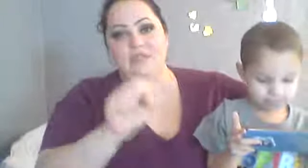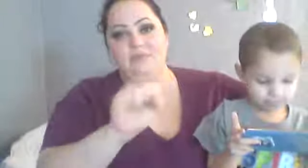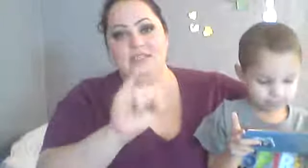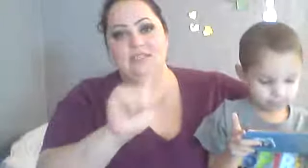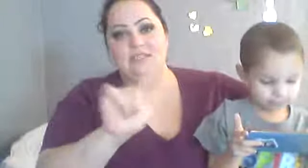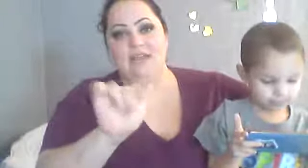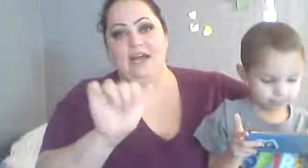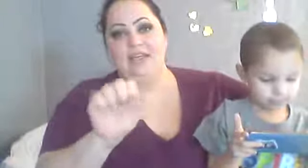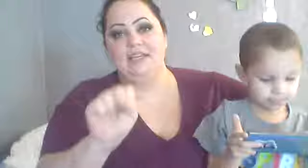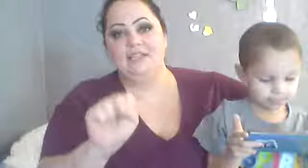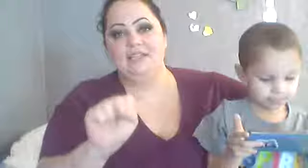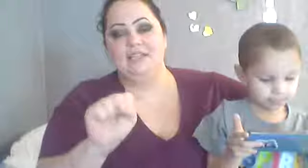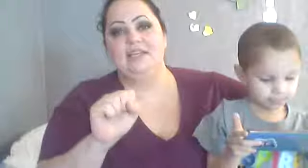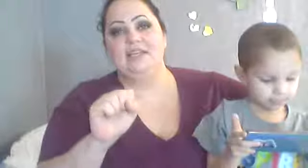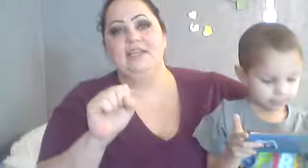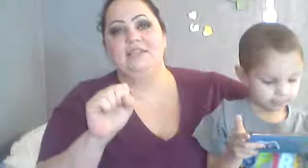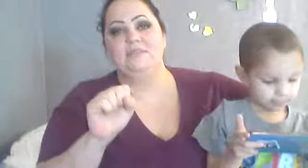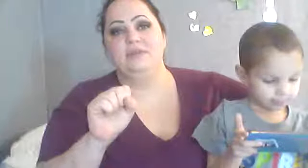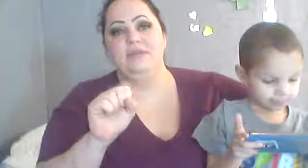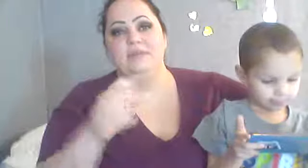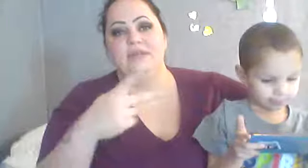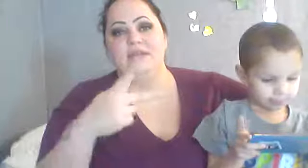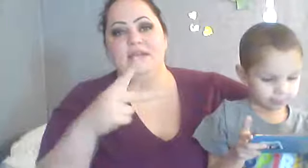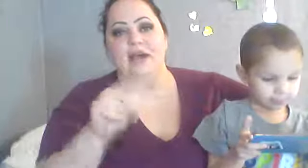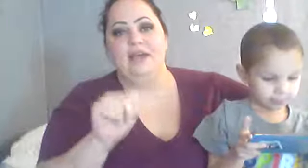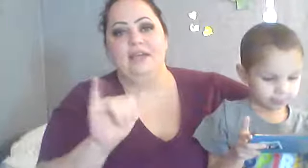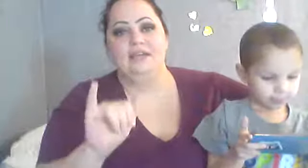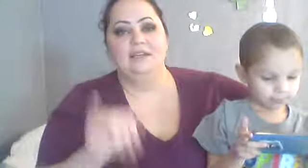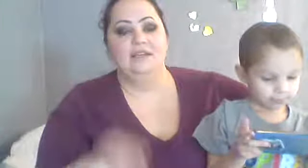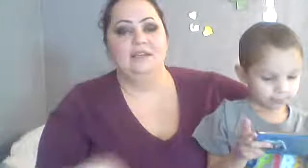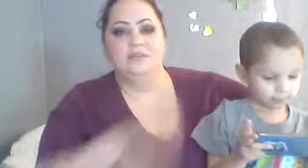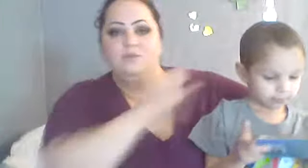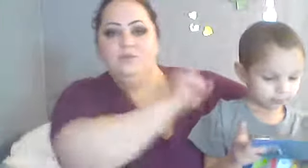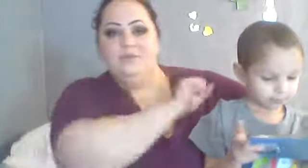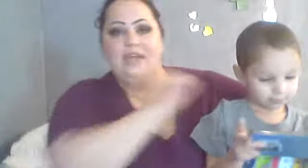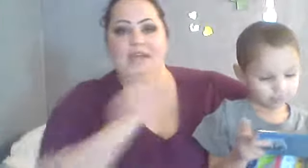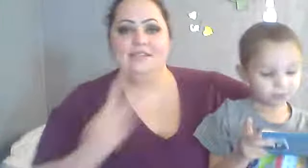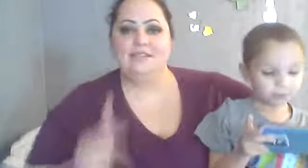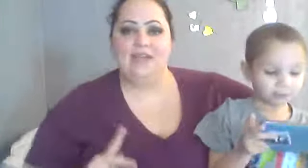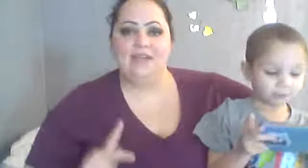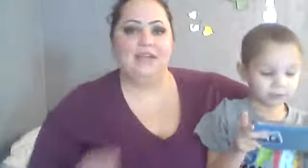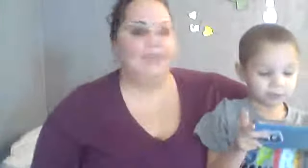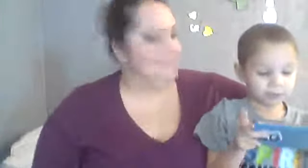is Silas, and then his middle name is Kai. So we use the SK, Silas Kai.